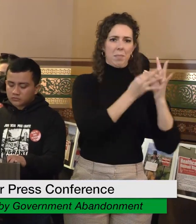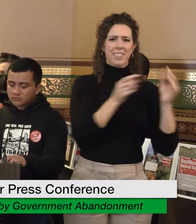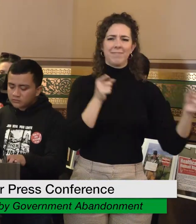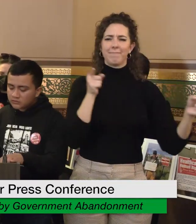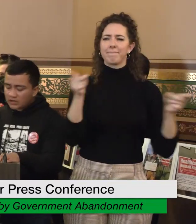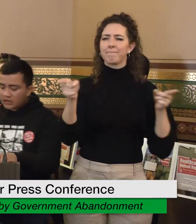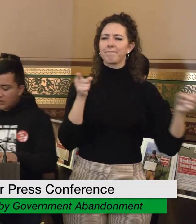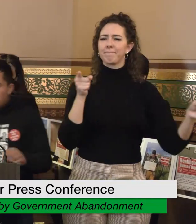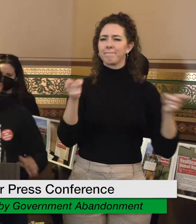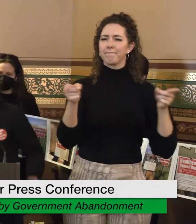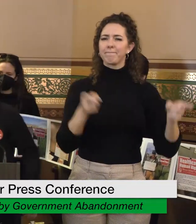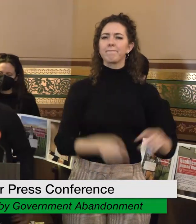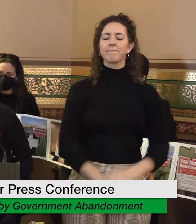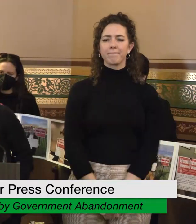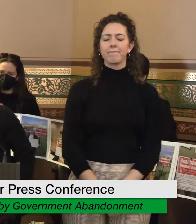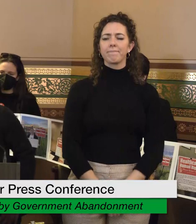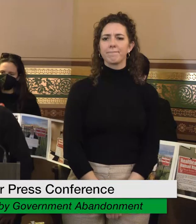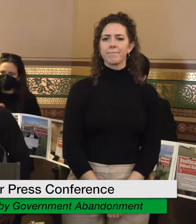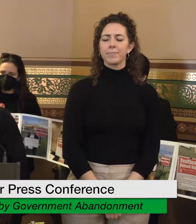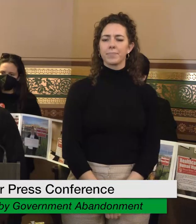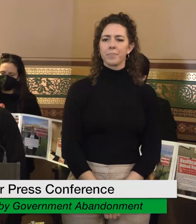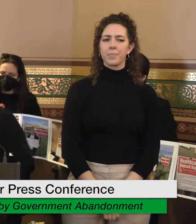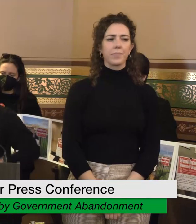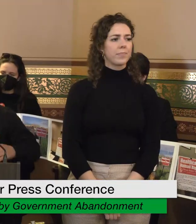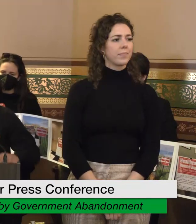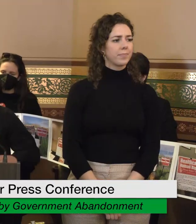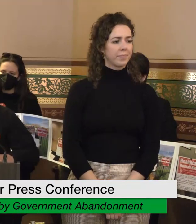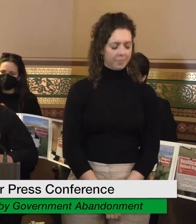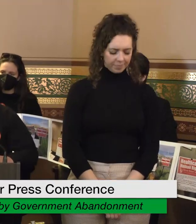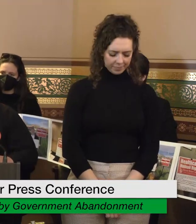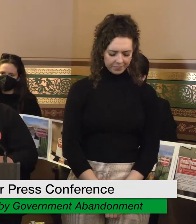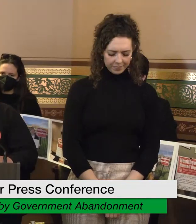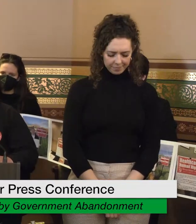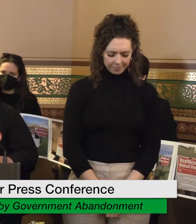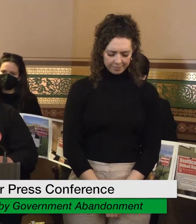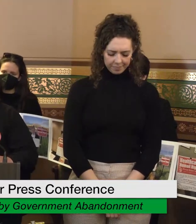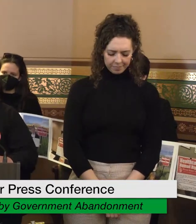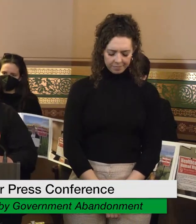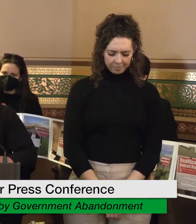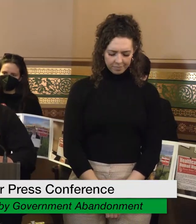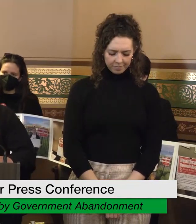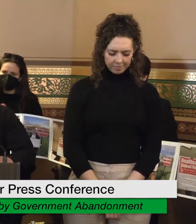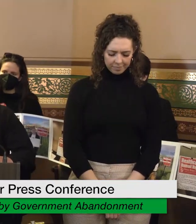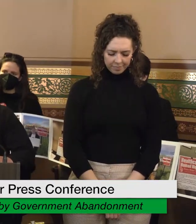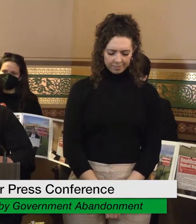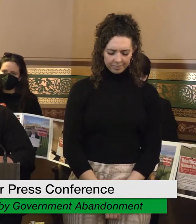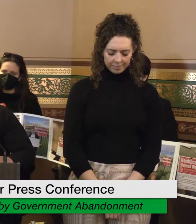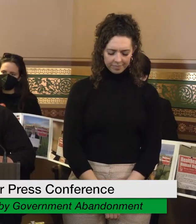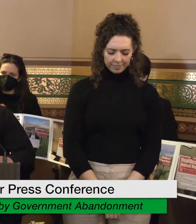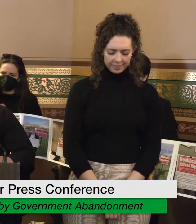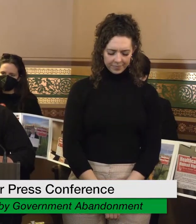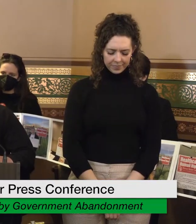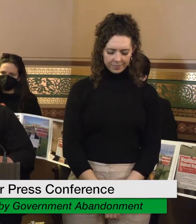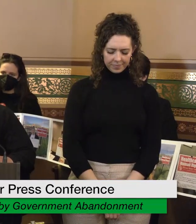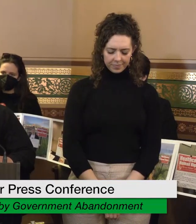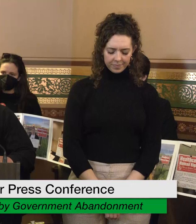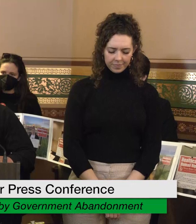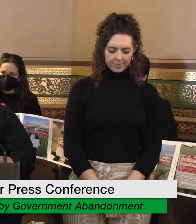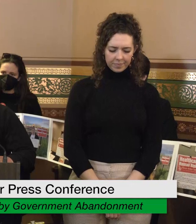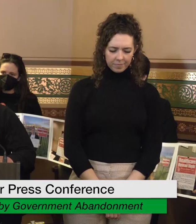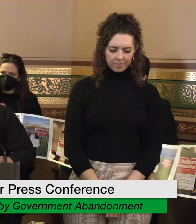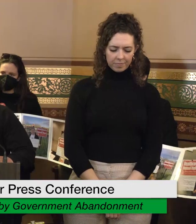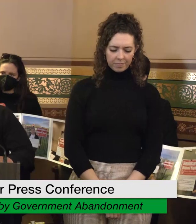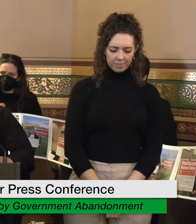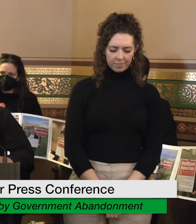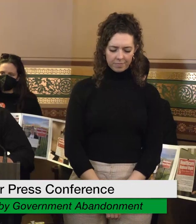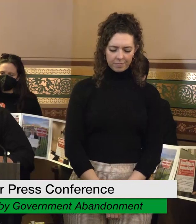table. Queremos que Vermont asegure que nuestros sueños no se apaguen y que reconozca a la comunidad migrante,